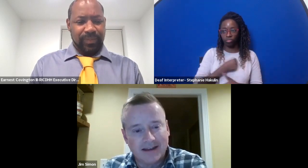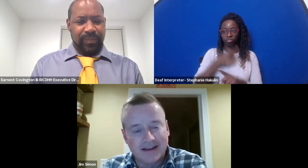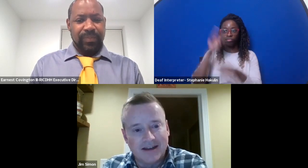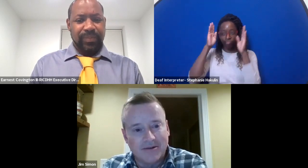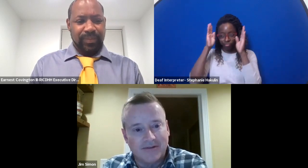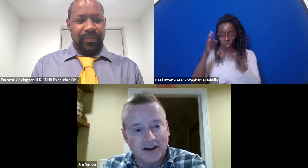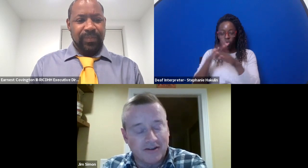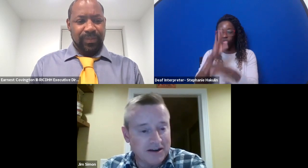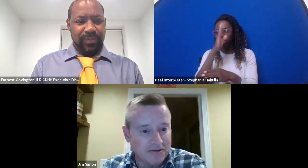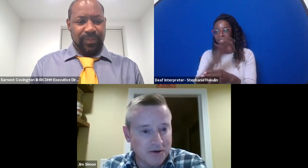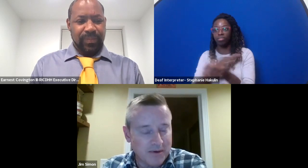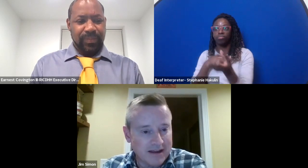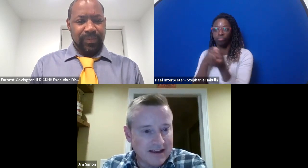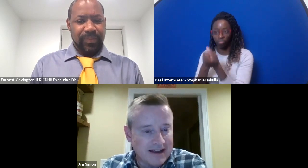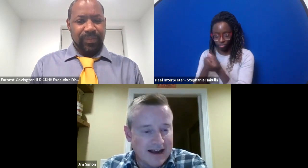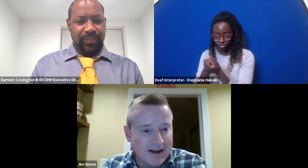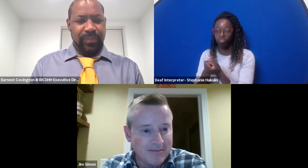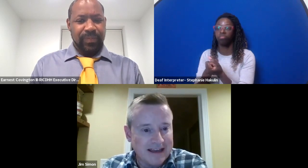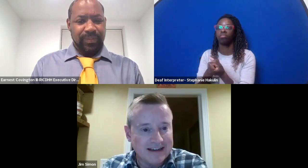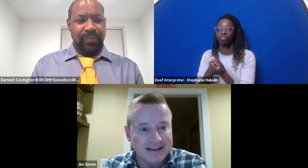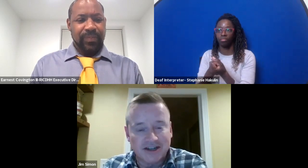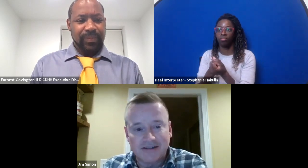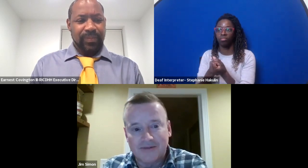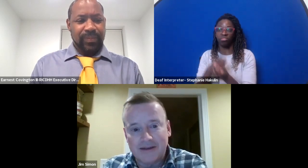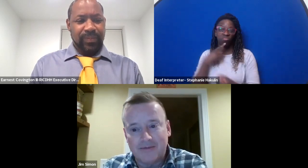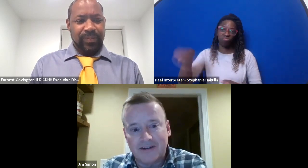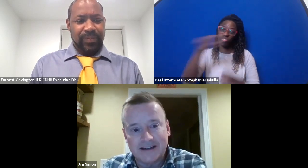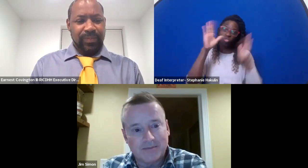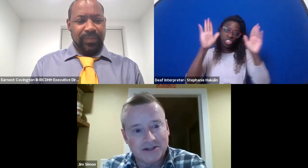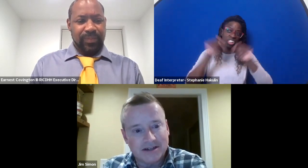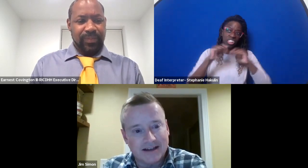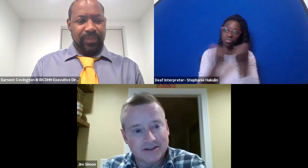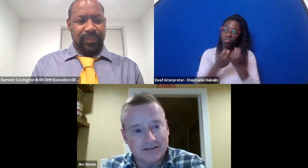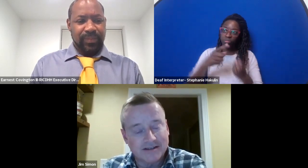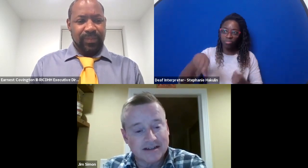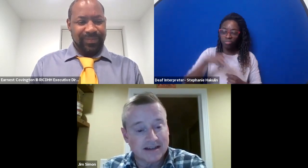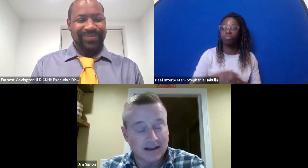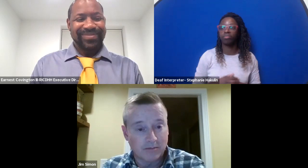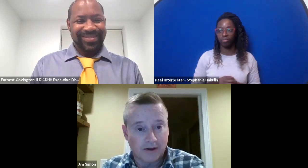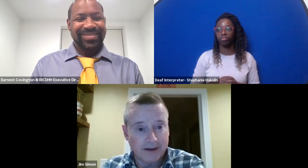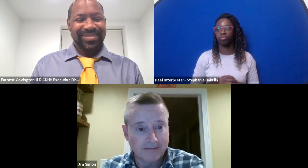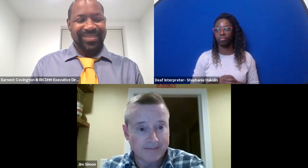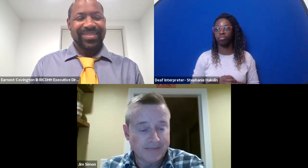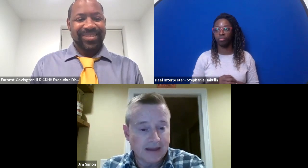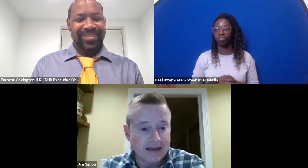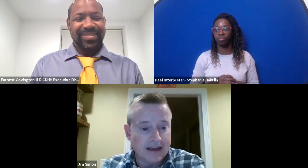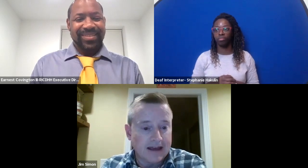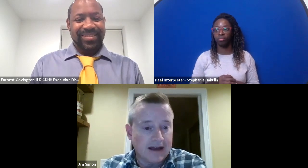team. We've got a great group. In addition, we provide specialized services like employment